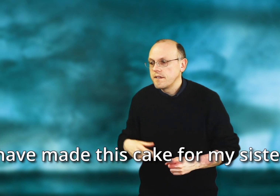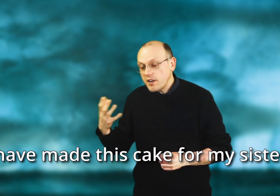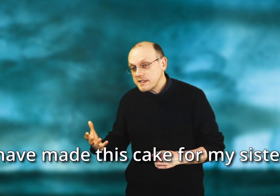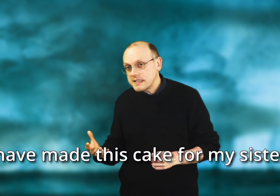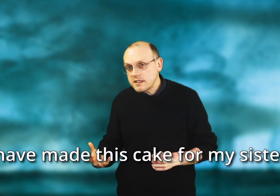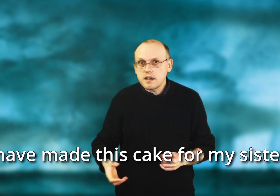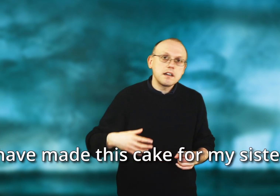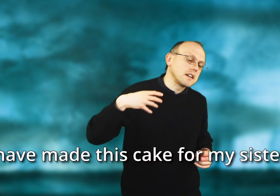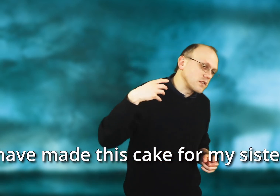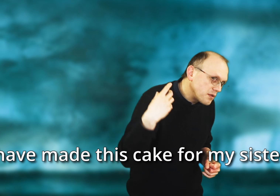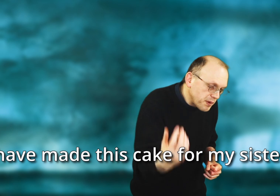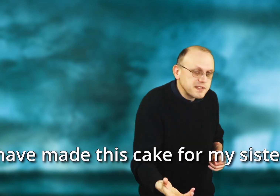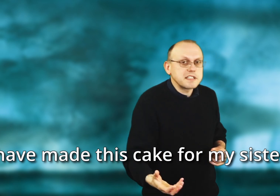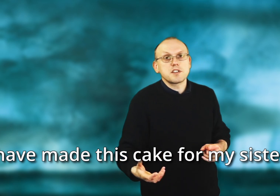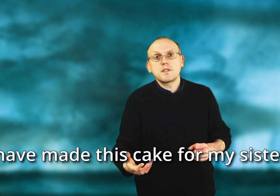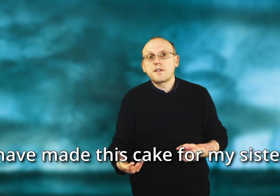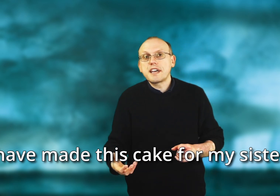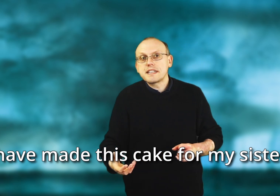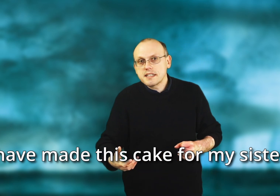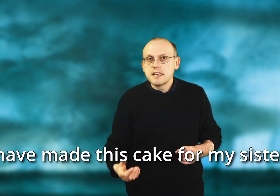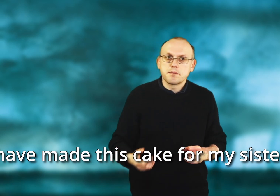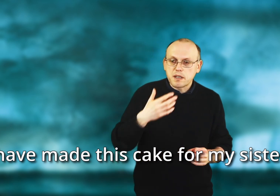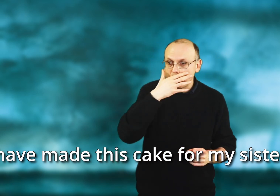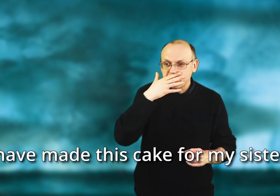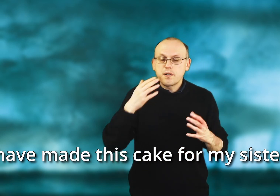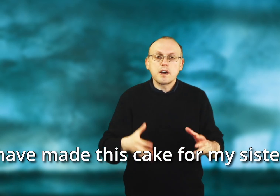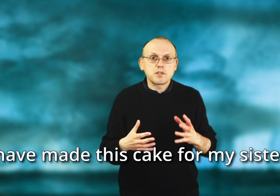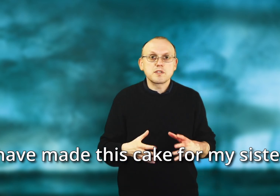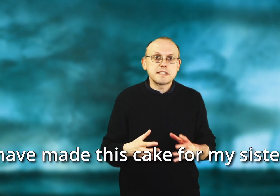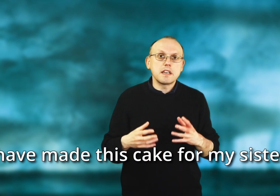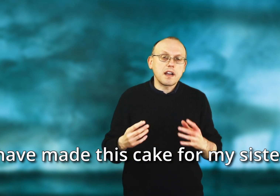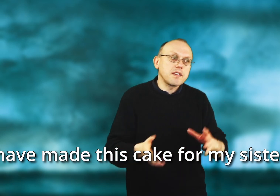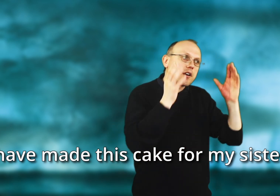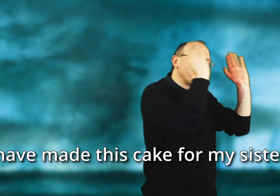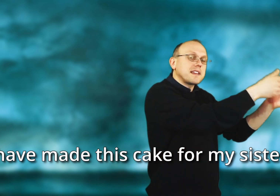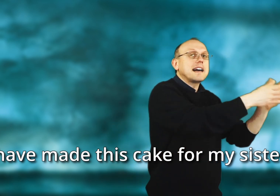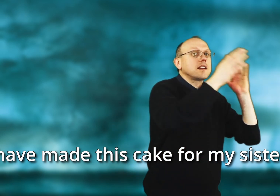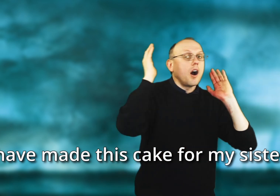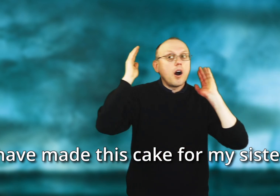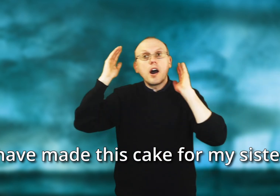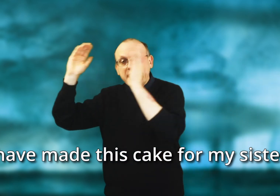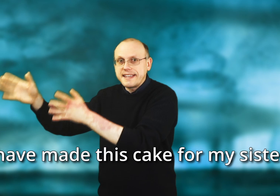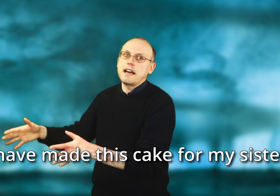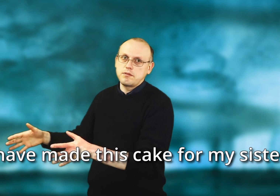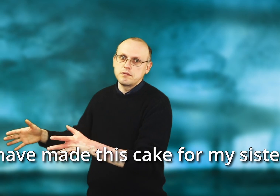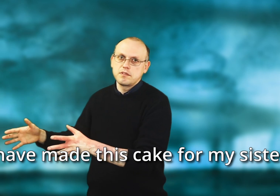your sister is also a prepositional phrase because for introduces here either a pronoun or a noun